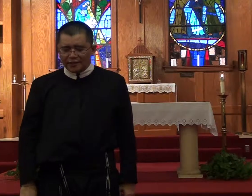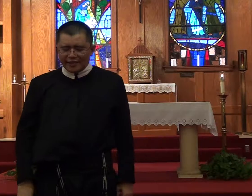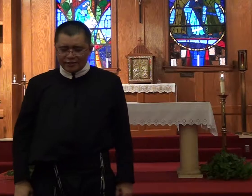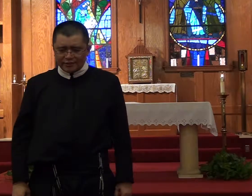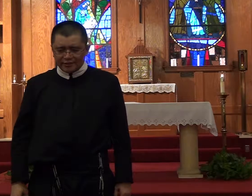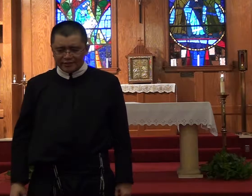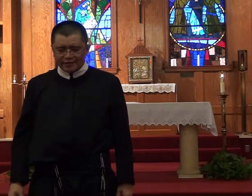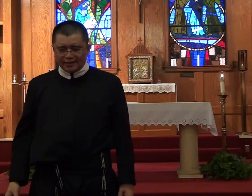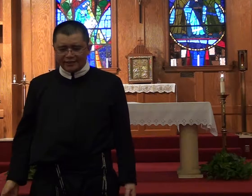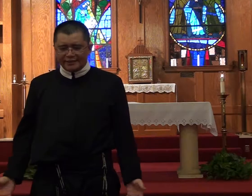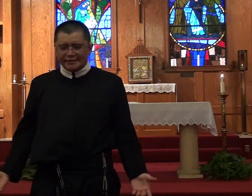Incarnation.